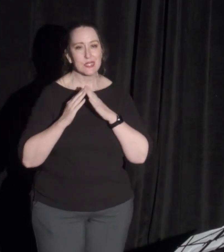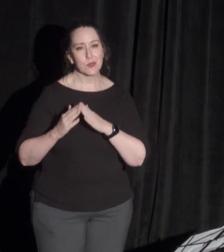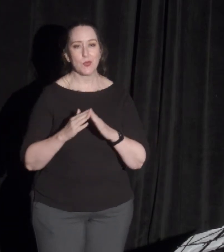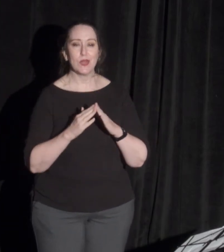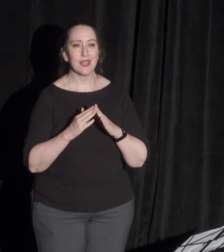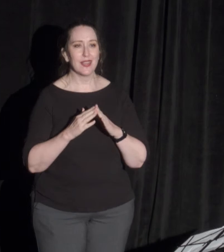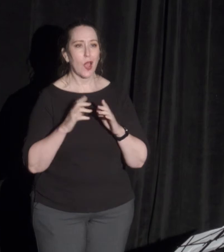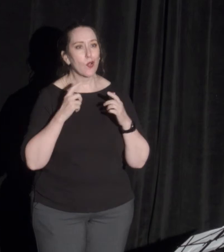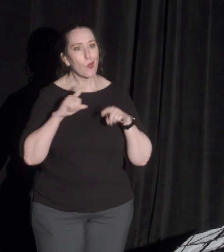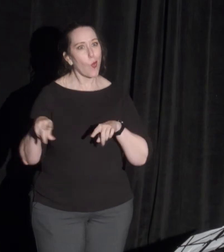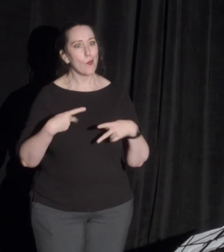go party. Bye.